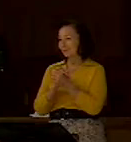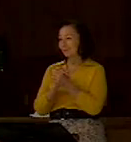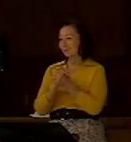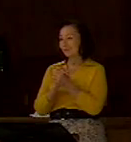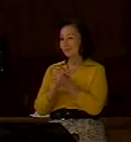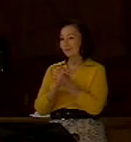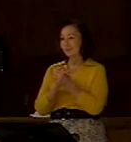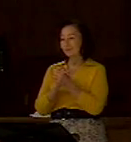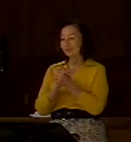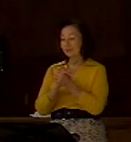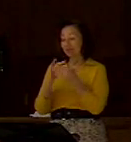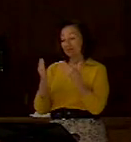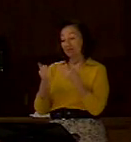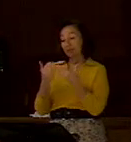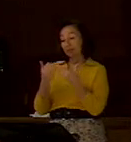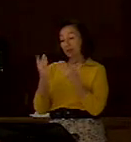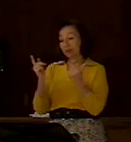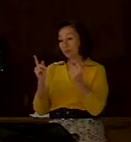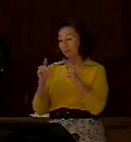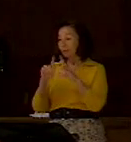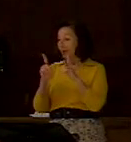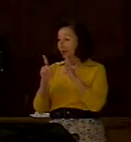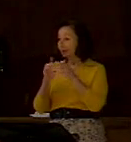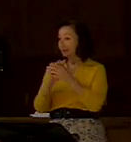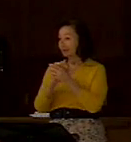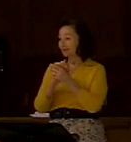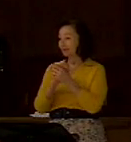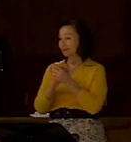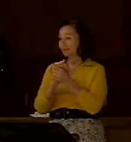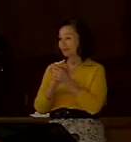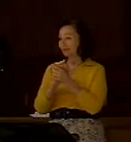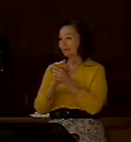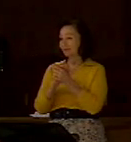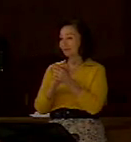Seem pretty simple, except this.